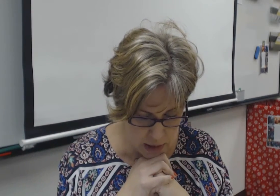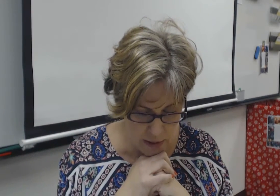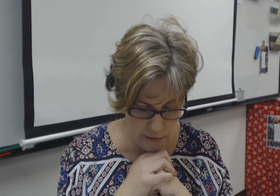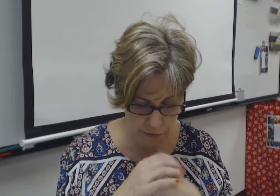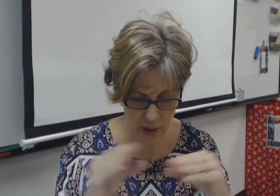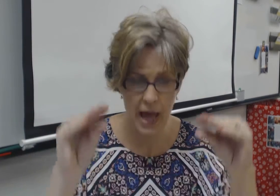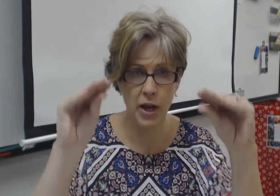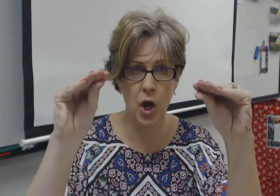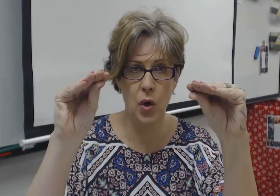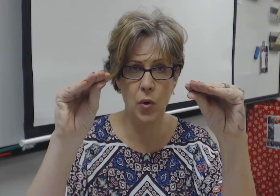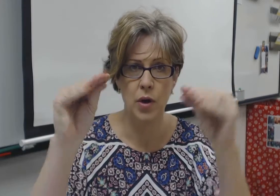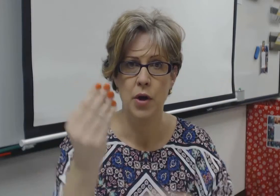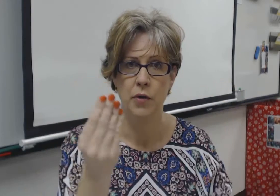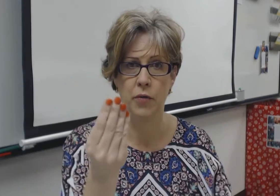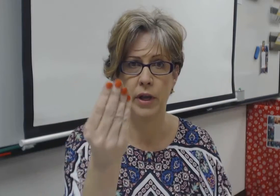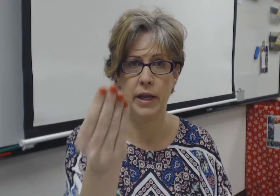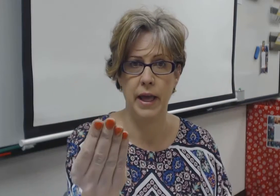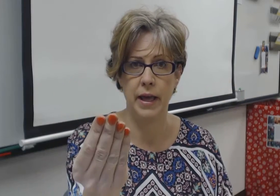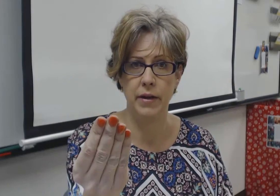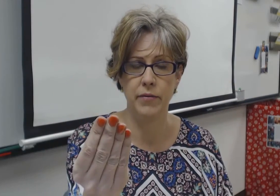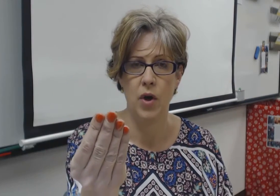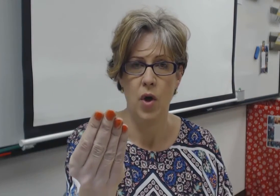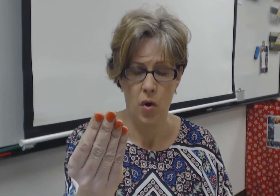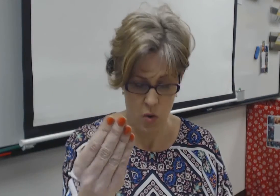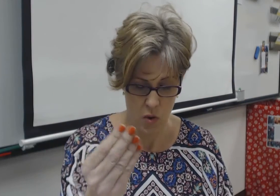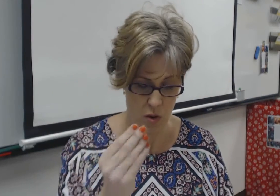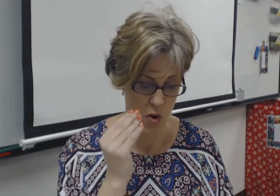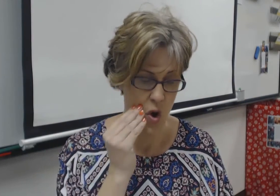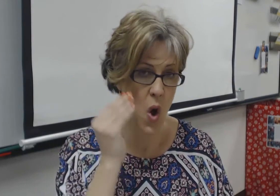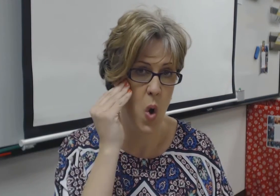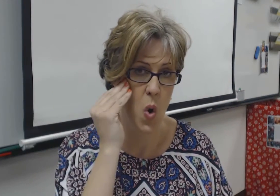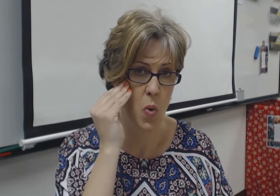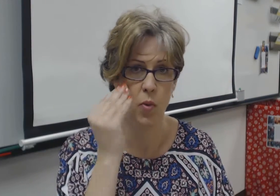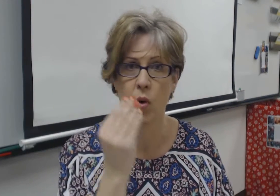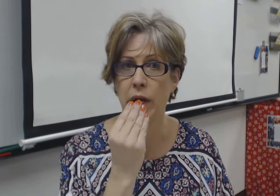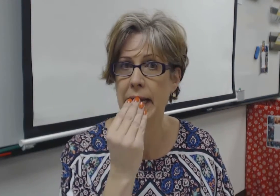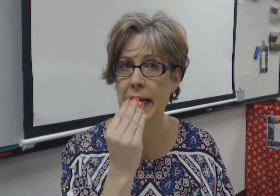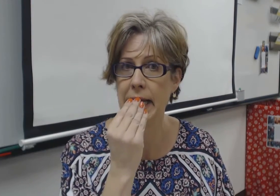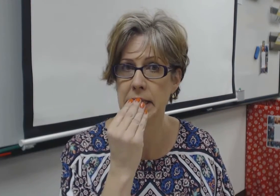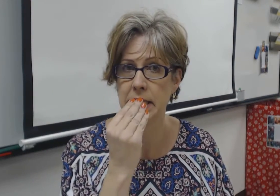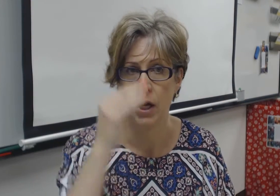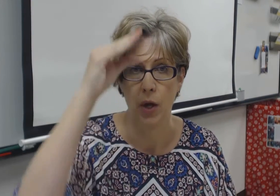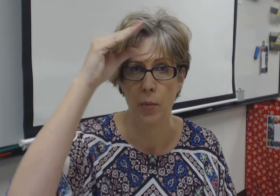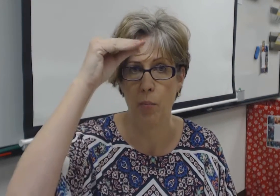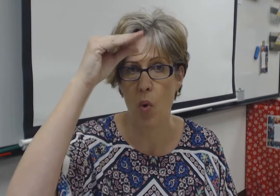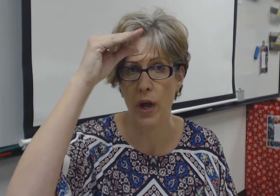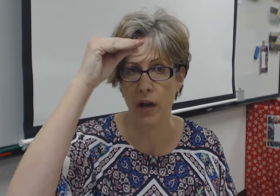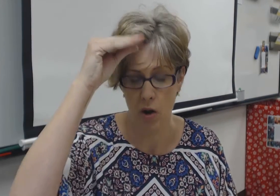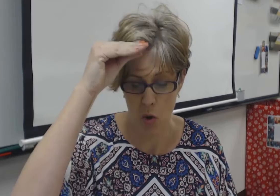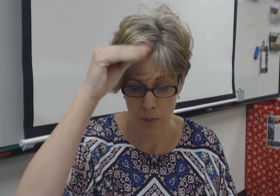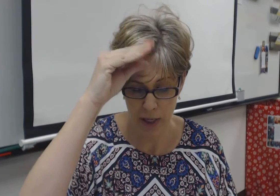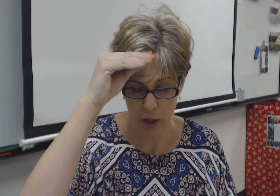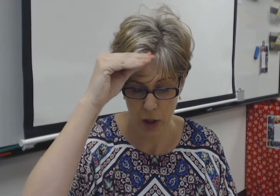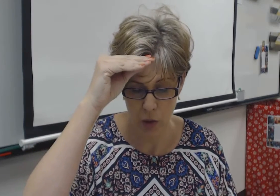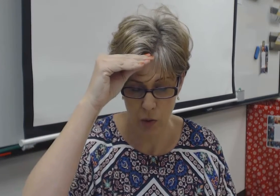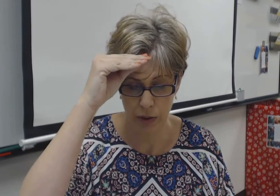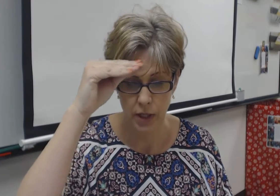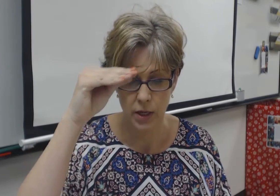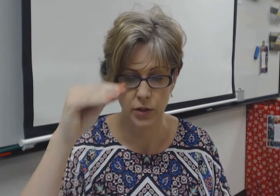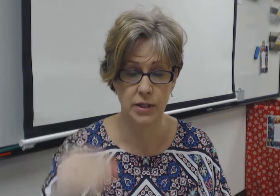The flat O for give or home or eat. Boy, it'll open and close. So that's